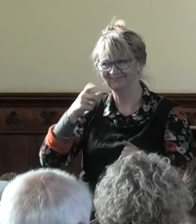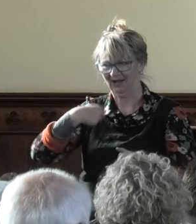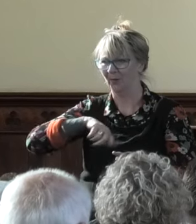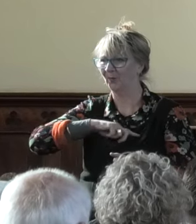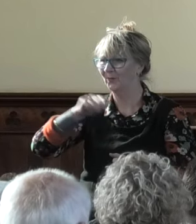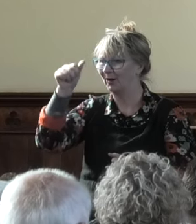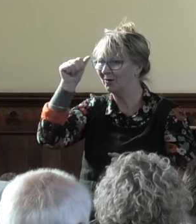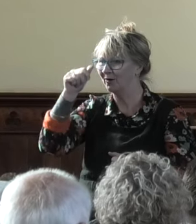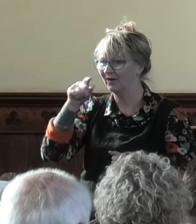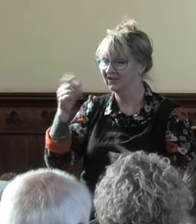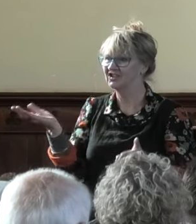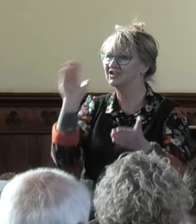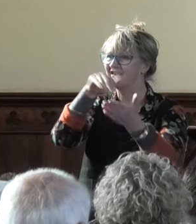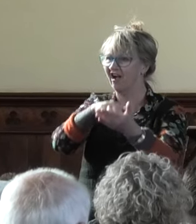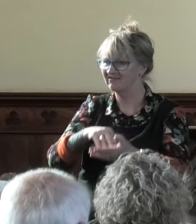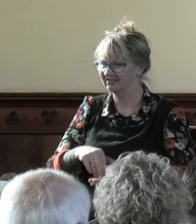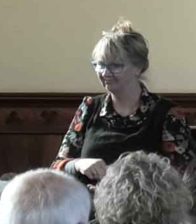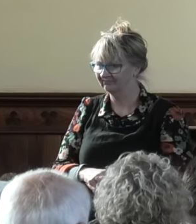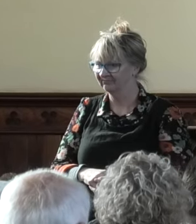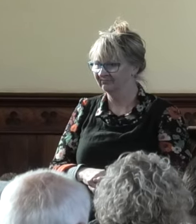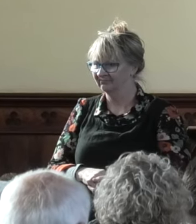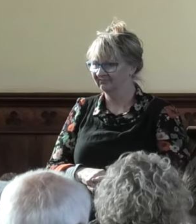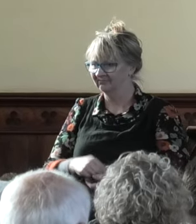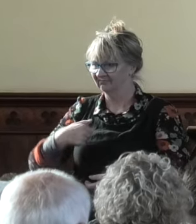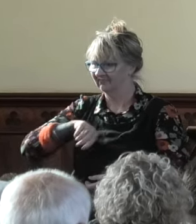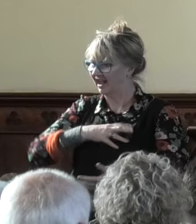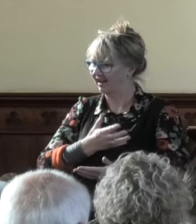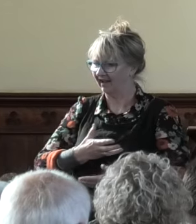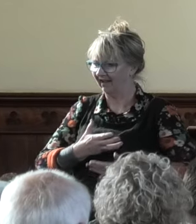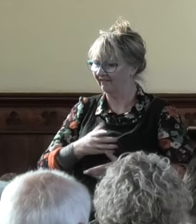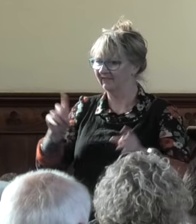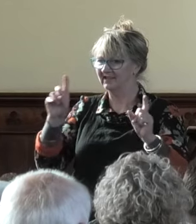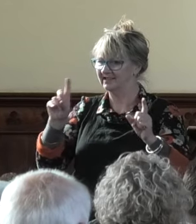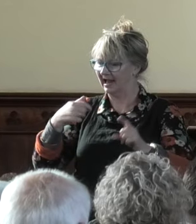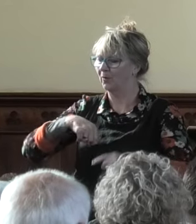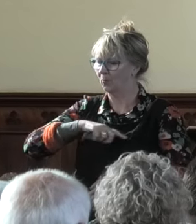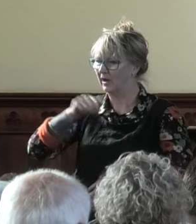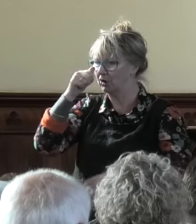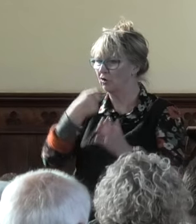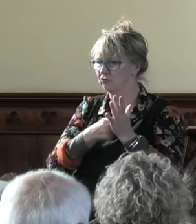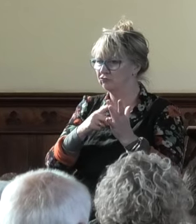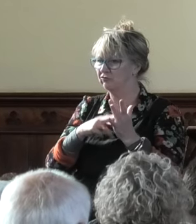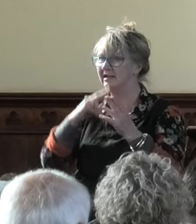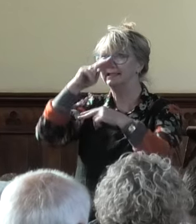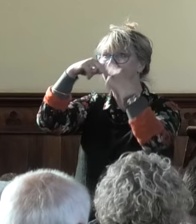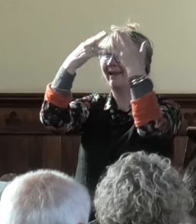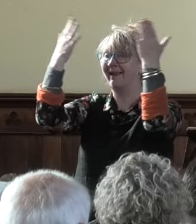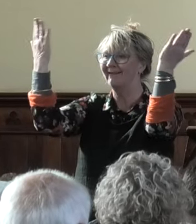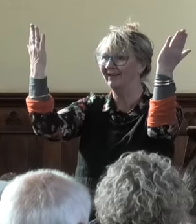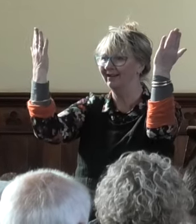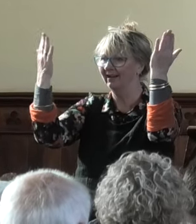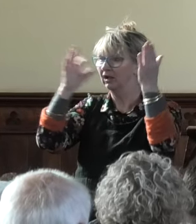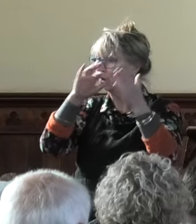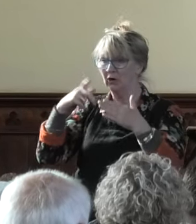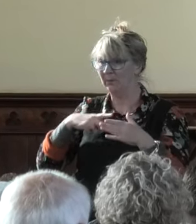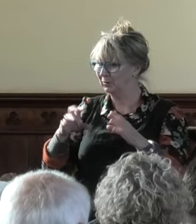say she has arrived. Our comfort today is that Rin is in heaven, not because she